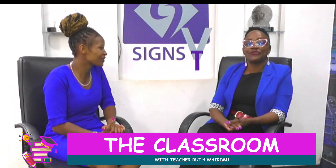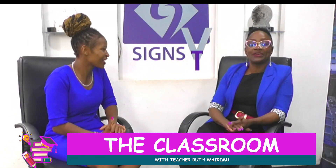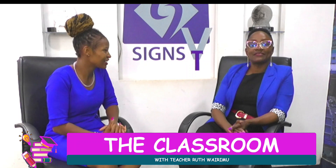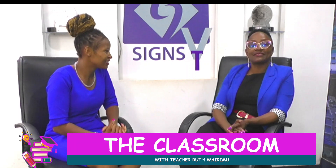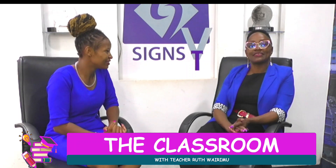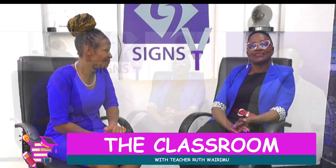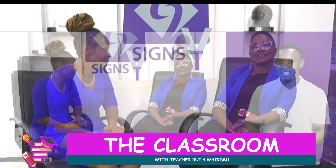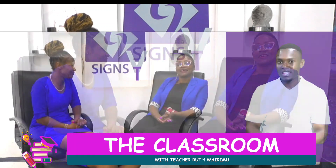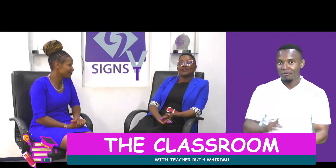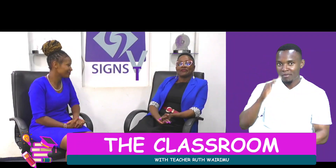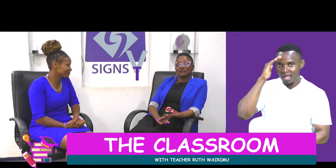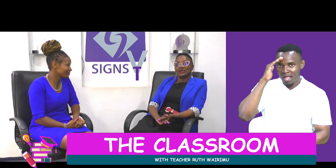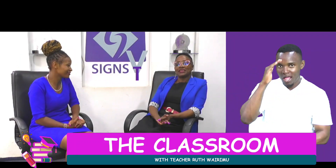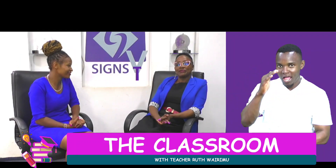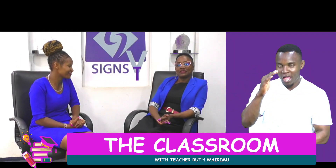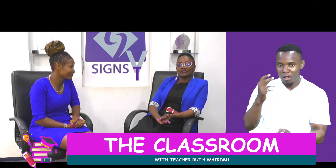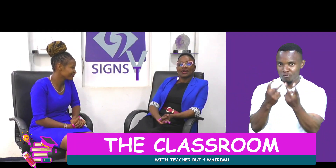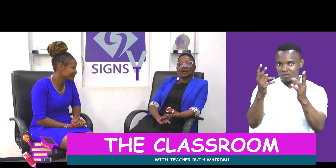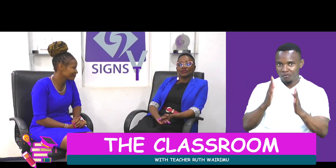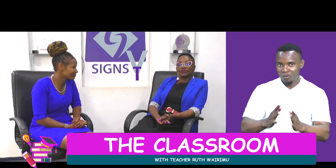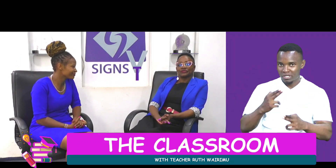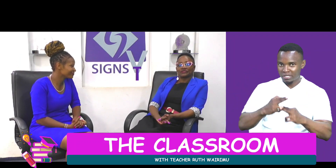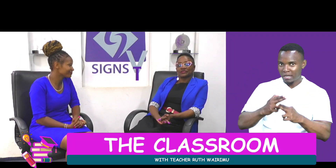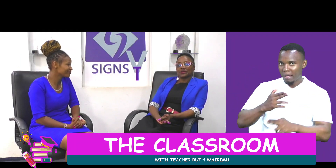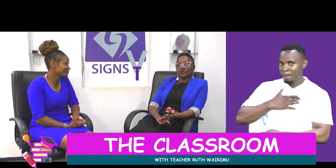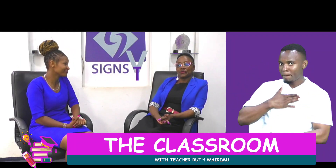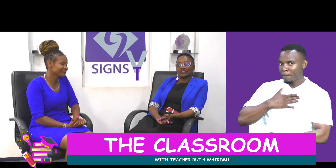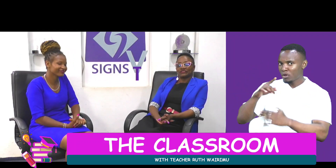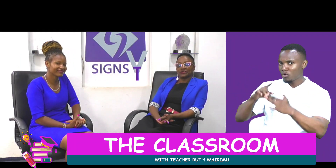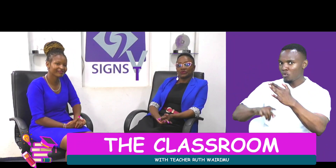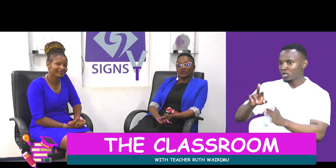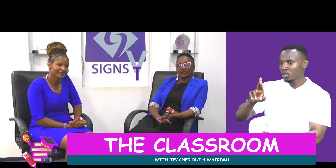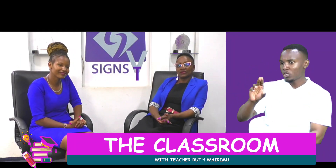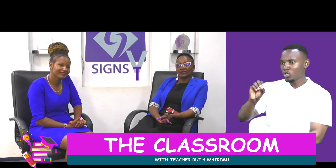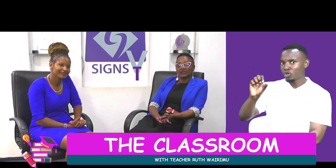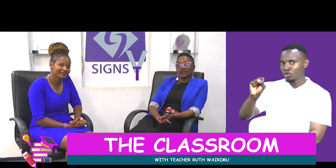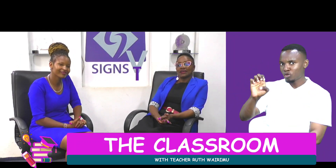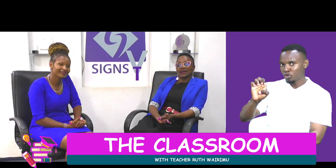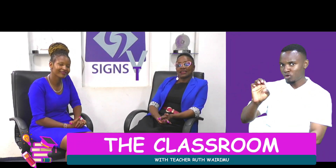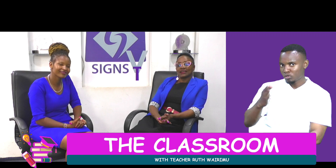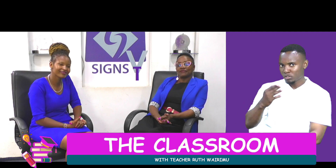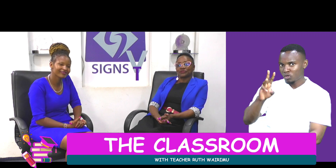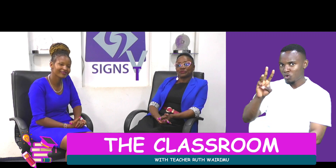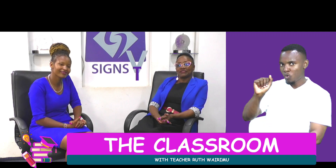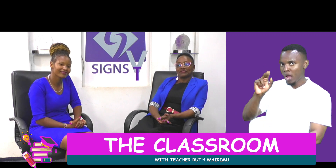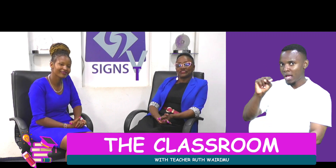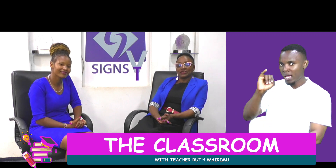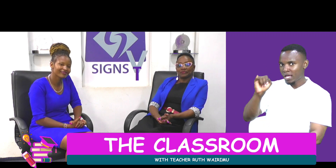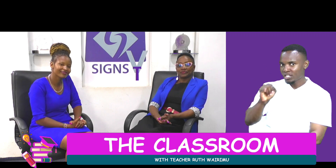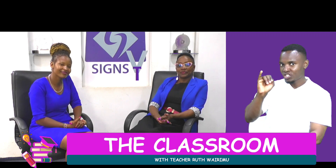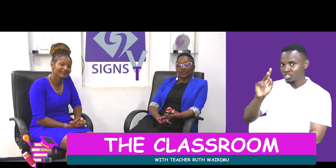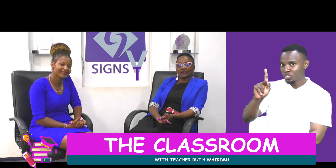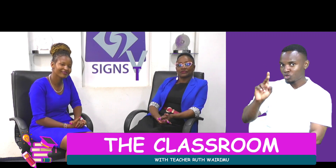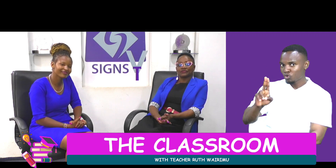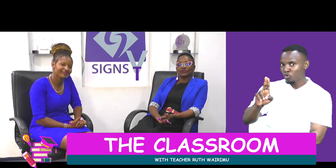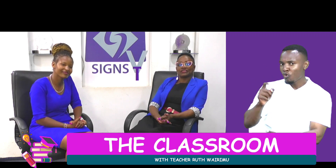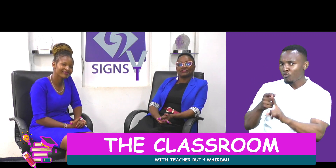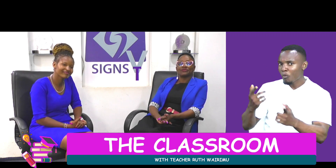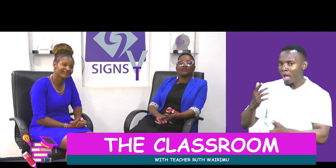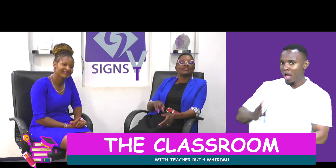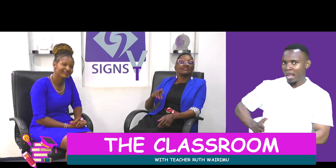Hello viewers, my name is Rose Wanjiko. I come from Naivasha.